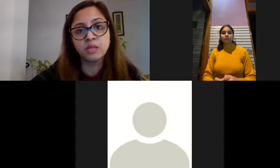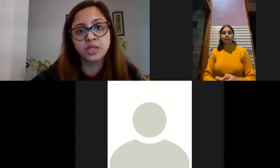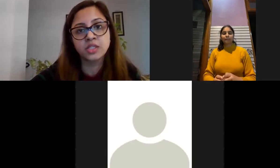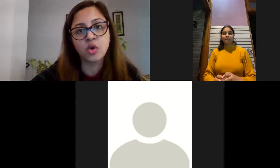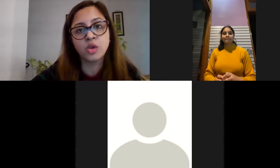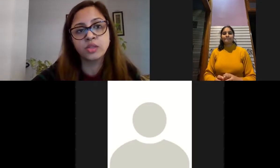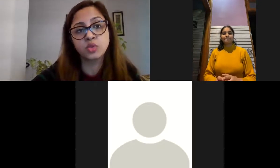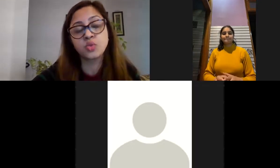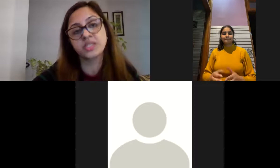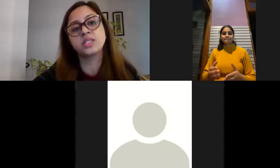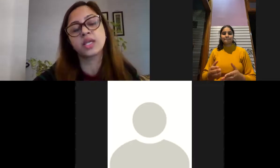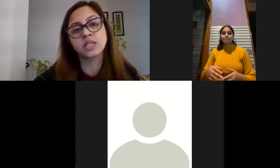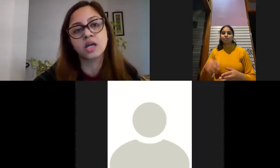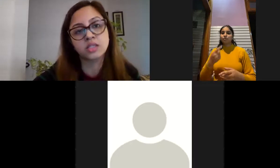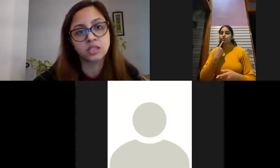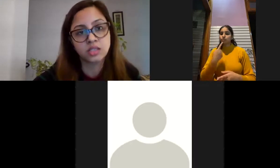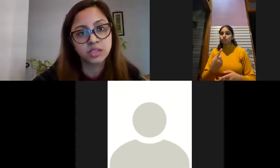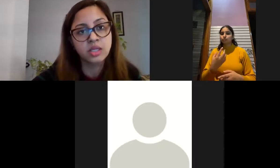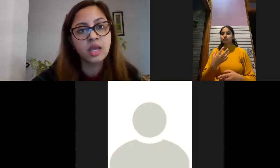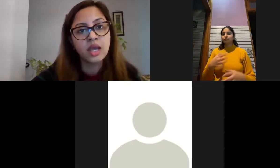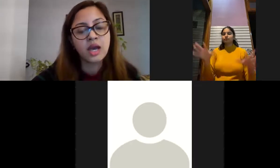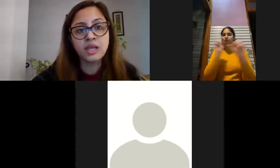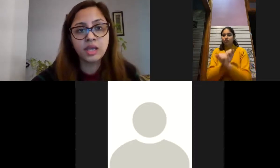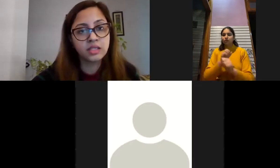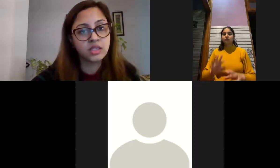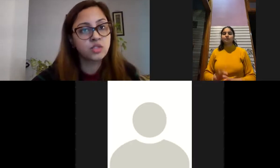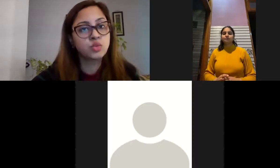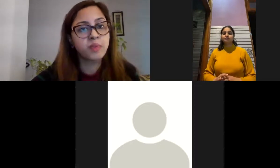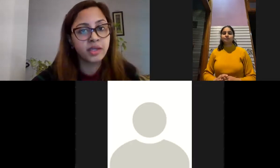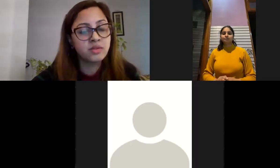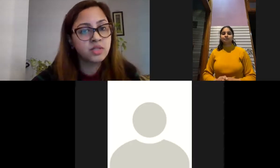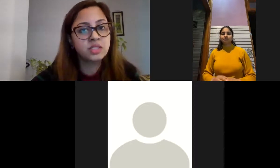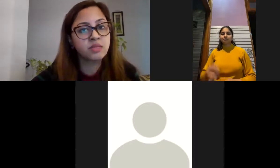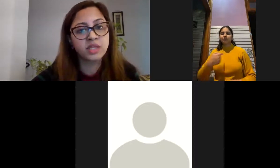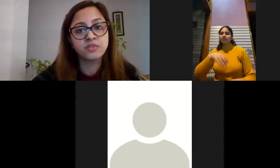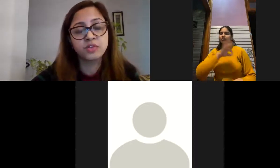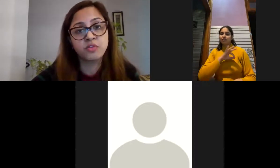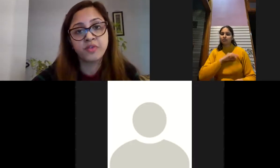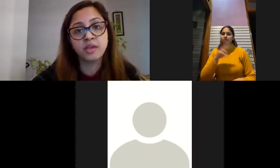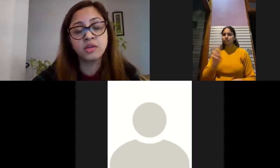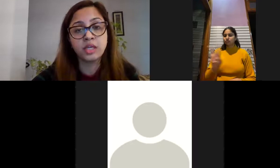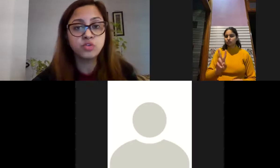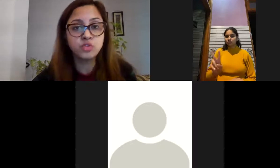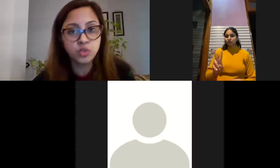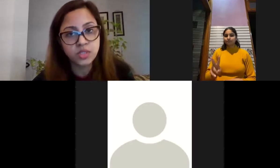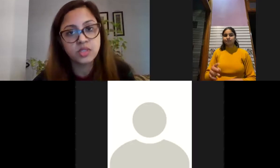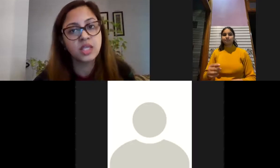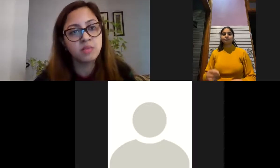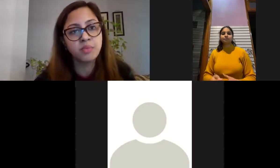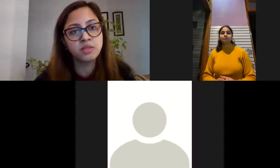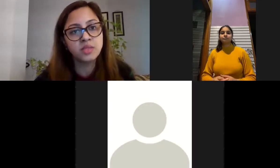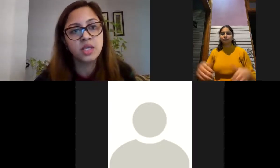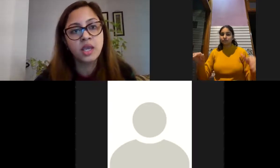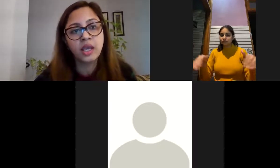and Gilbert call the truest and darkest double. Unlike these two binaries, the metaphor of fire introduces